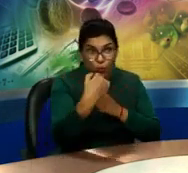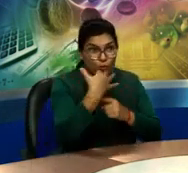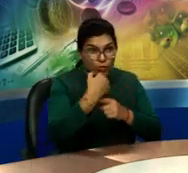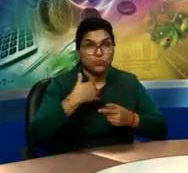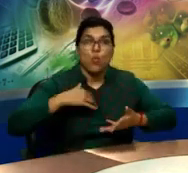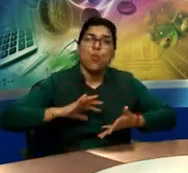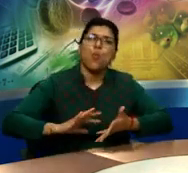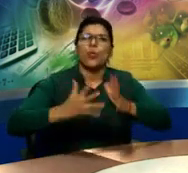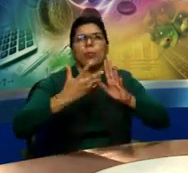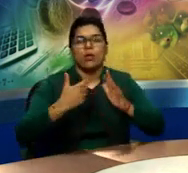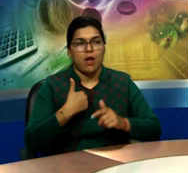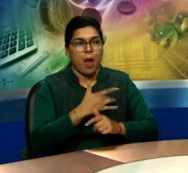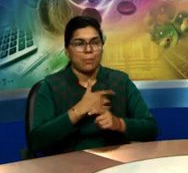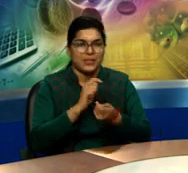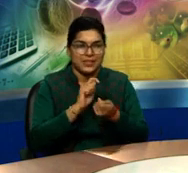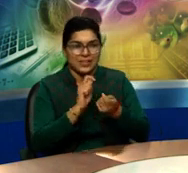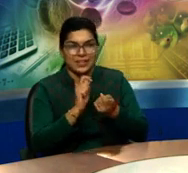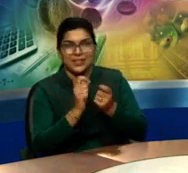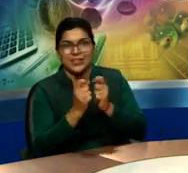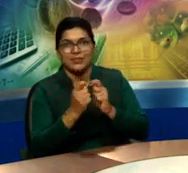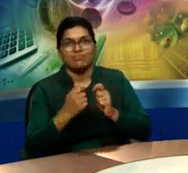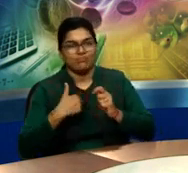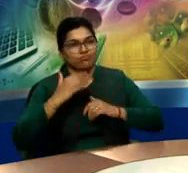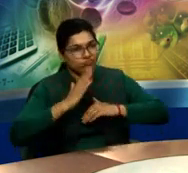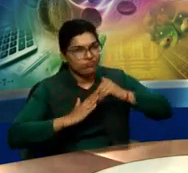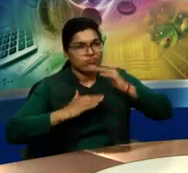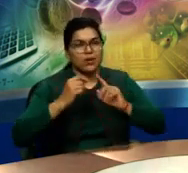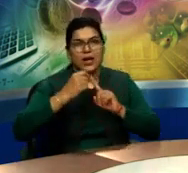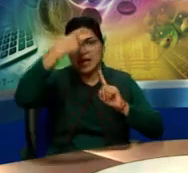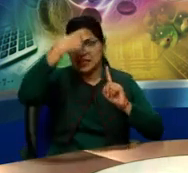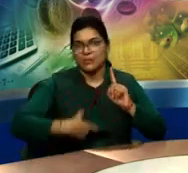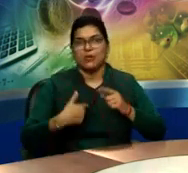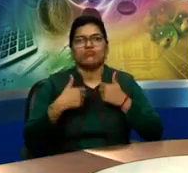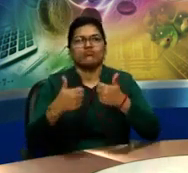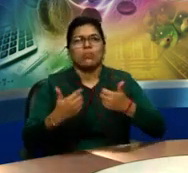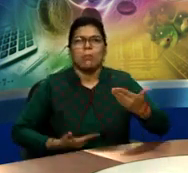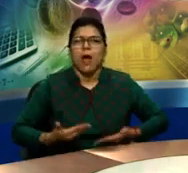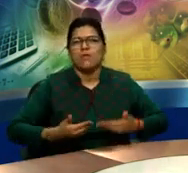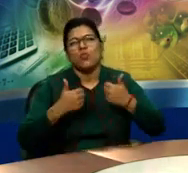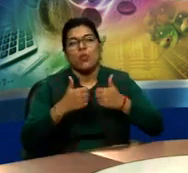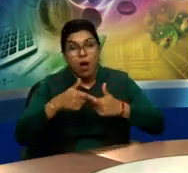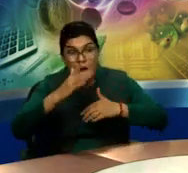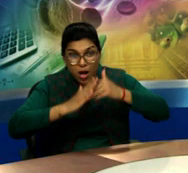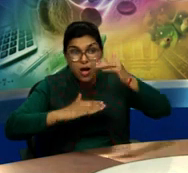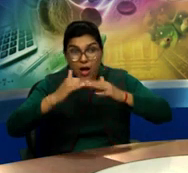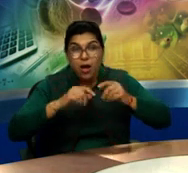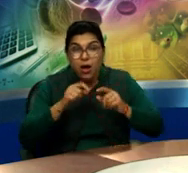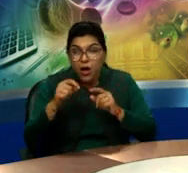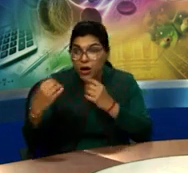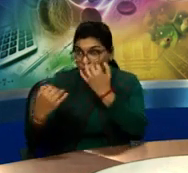So that way, if everyone is following good code of ethics, then everyone